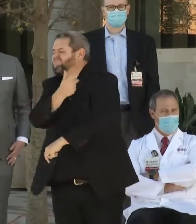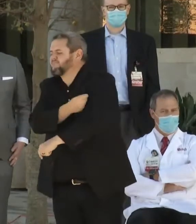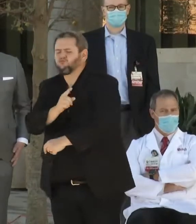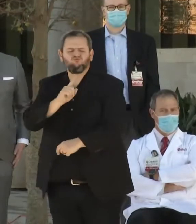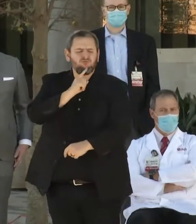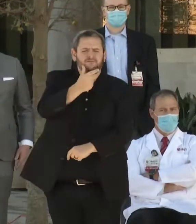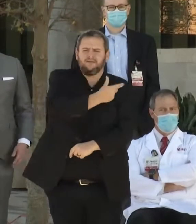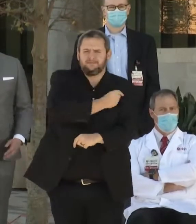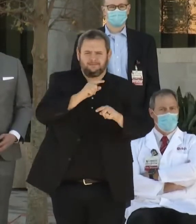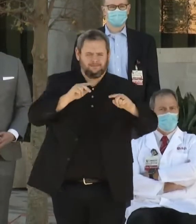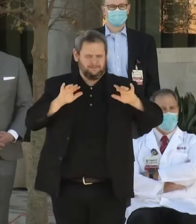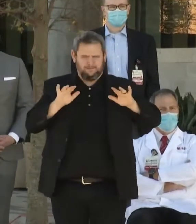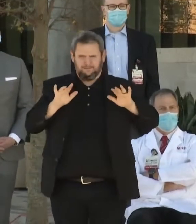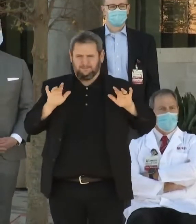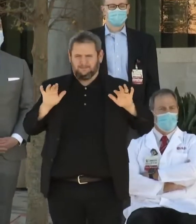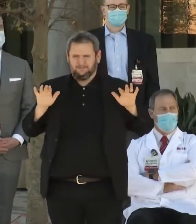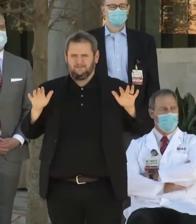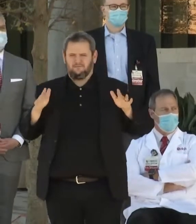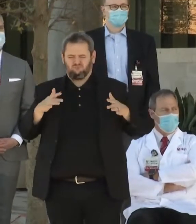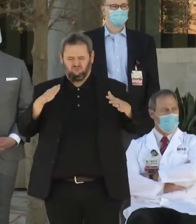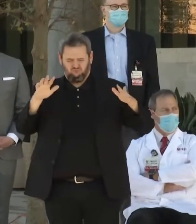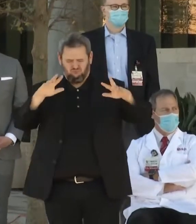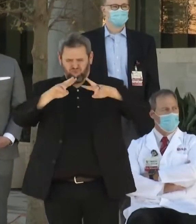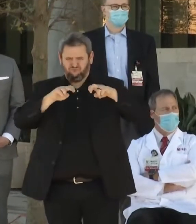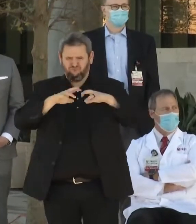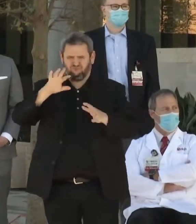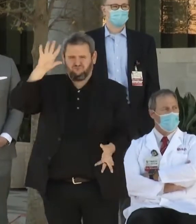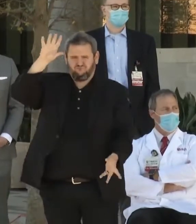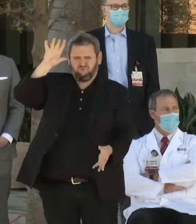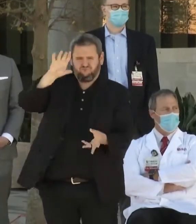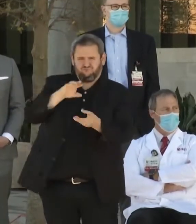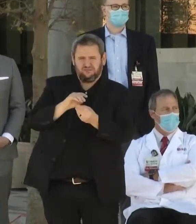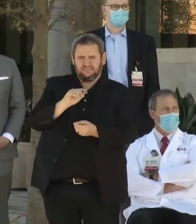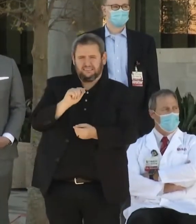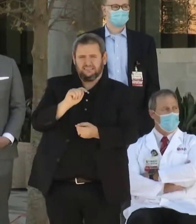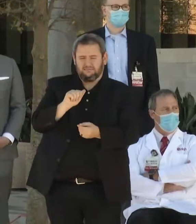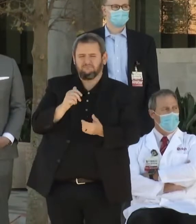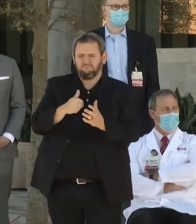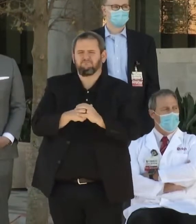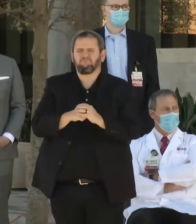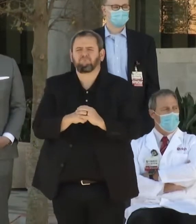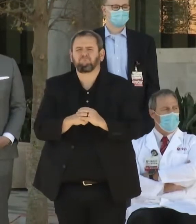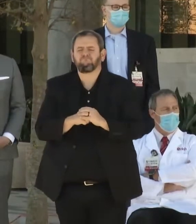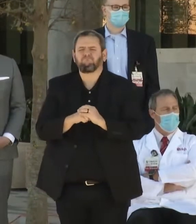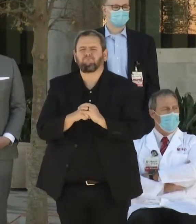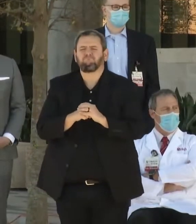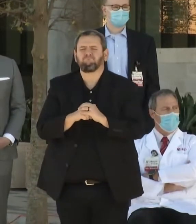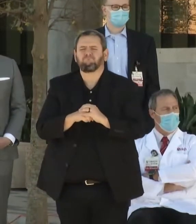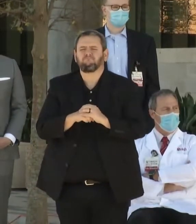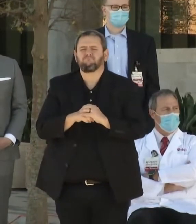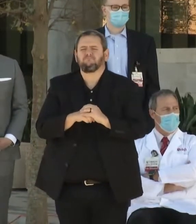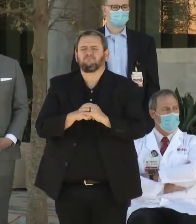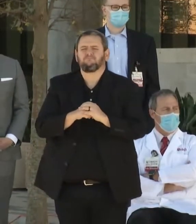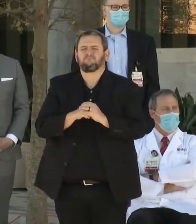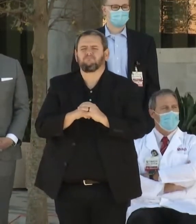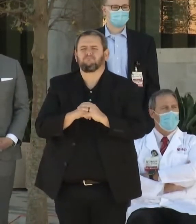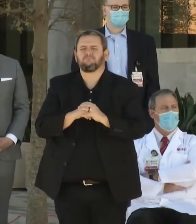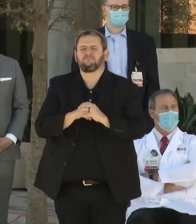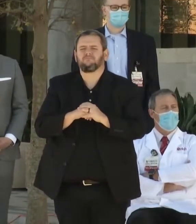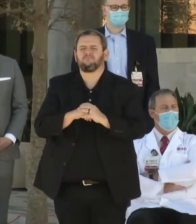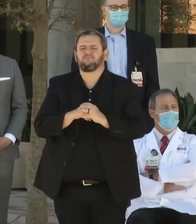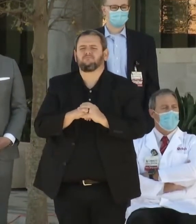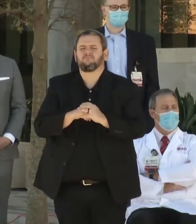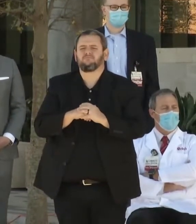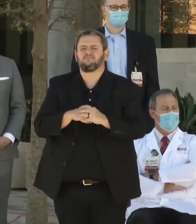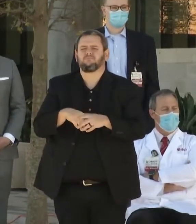late-stage testing and may be available soon. The Pfizer vaccine they called 90% effective. I haven't seen the specific